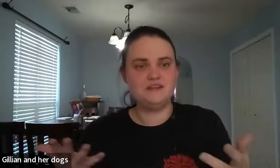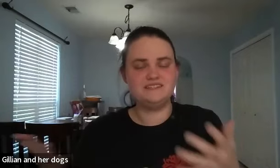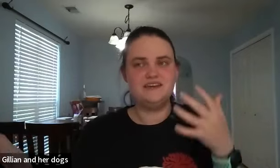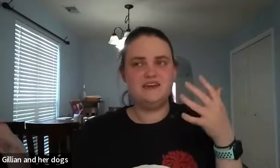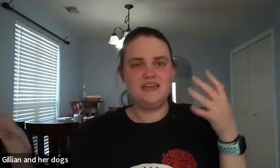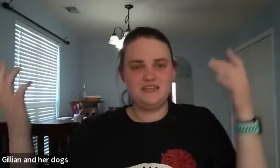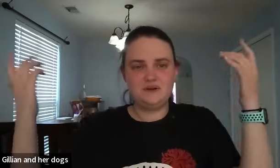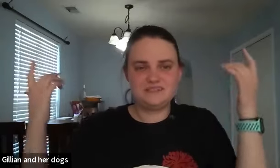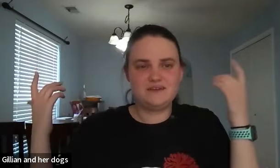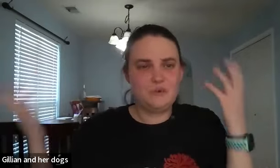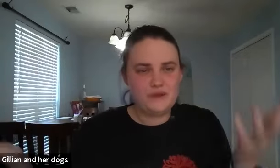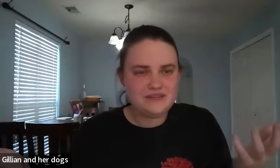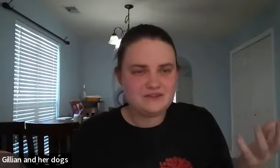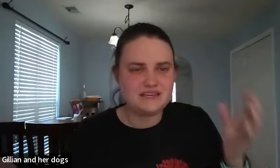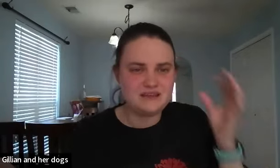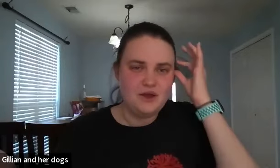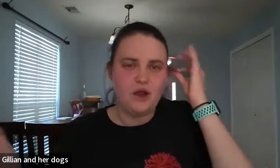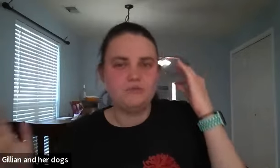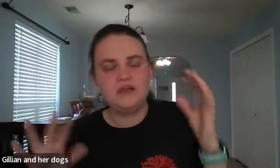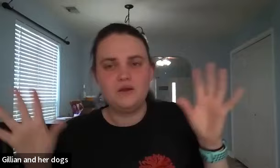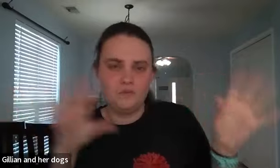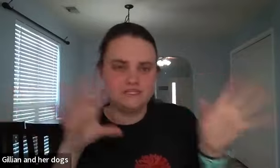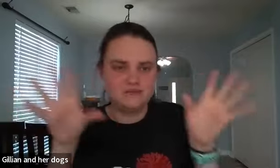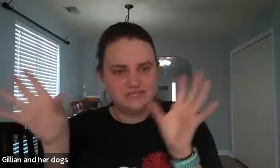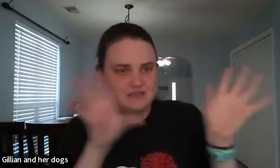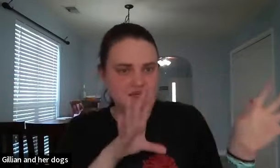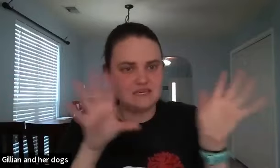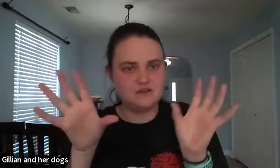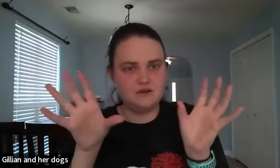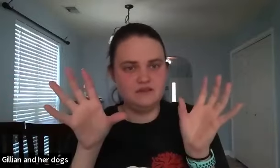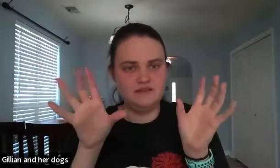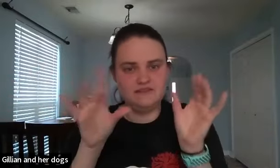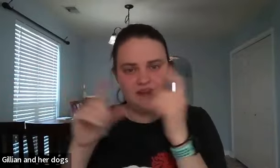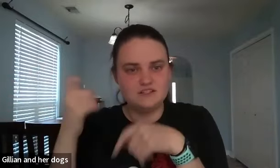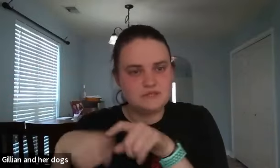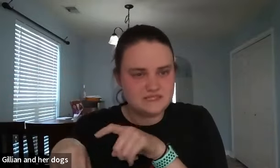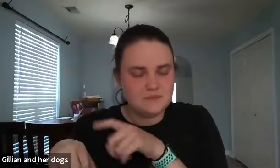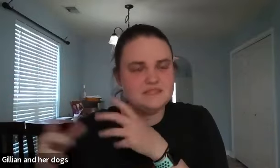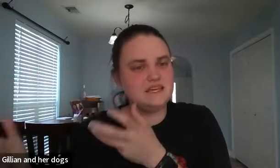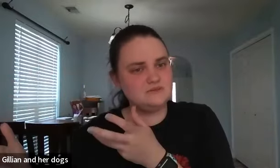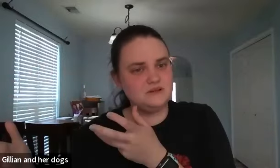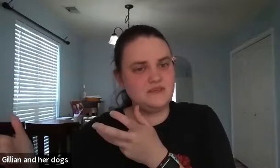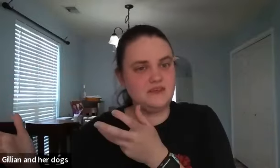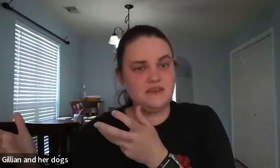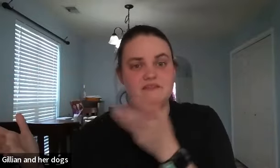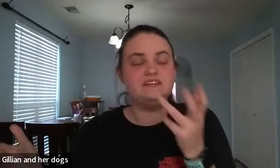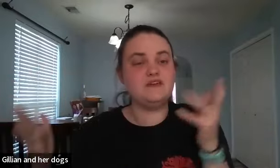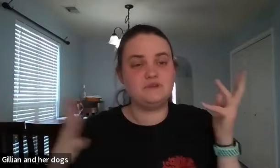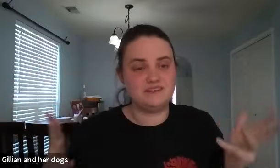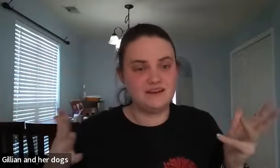because you know, it's like when we use like our play on words and we say things that aren't really like, they kind of twist them. It's that sort of thing. And they do that with sign.